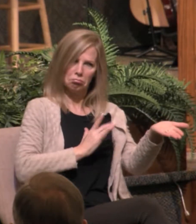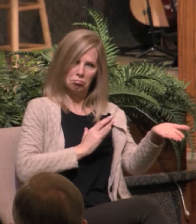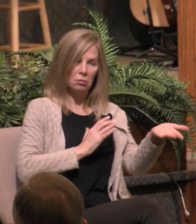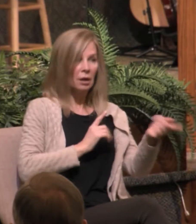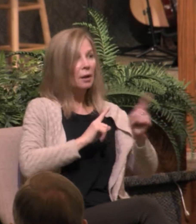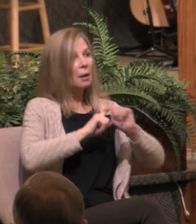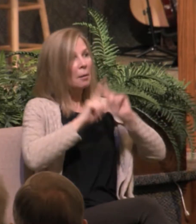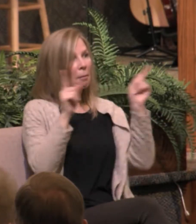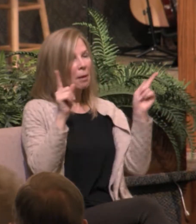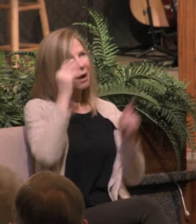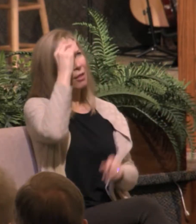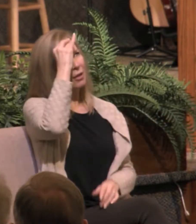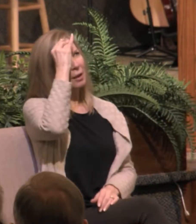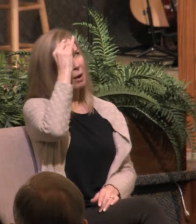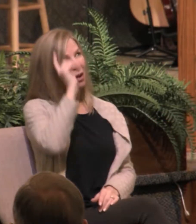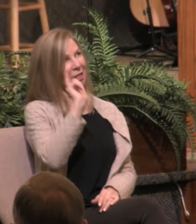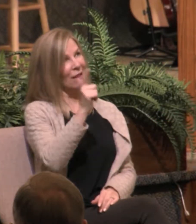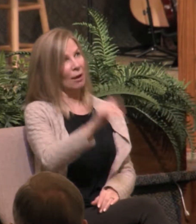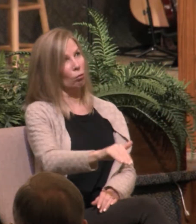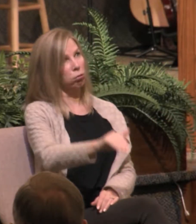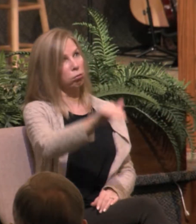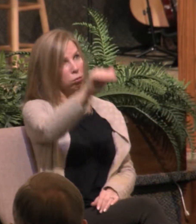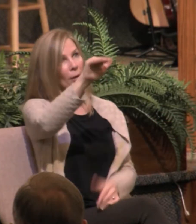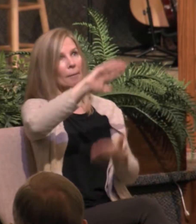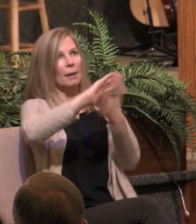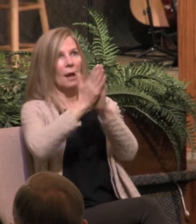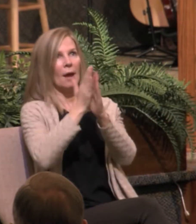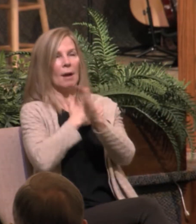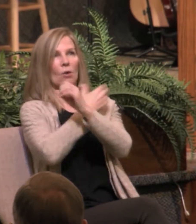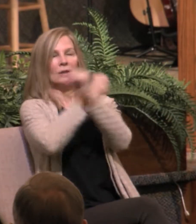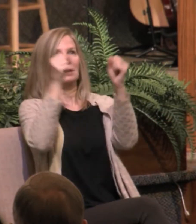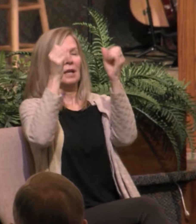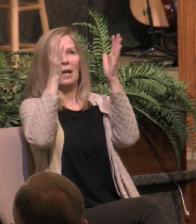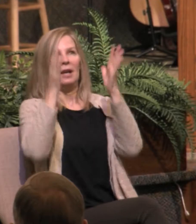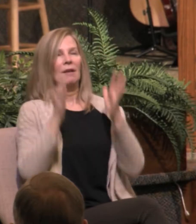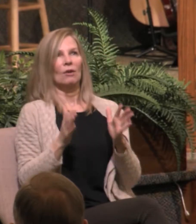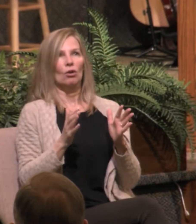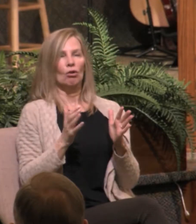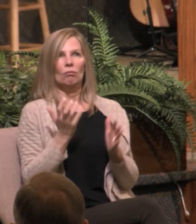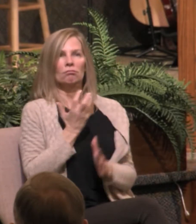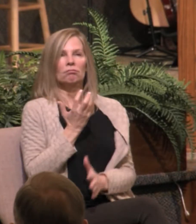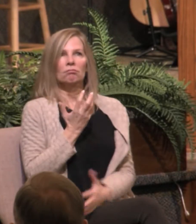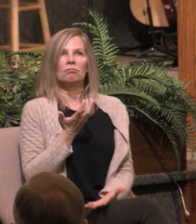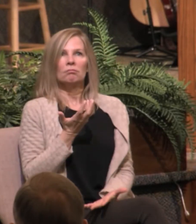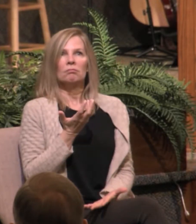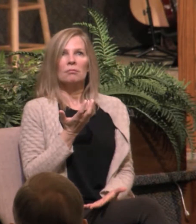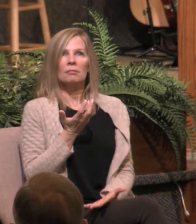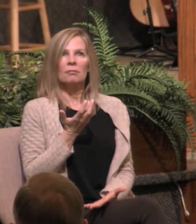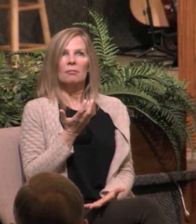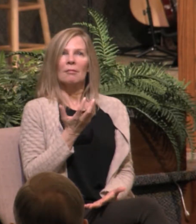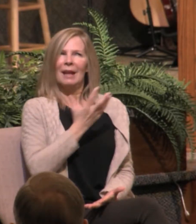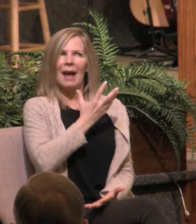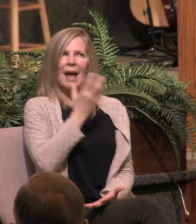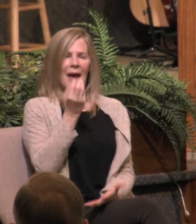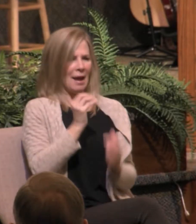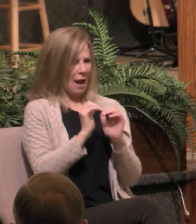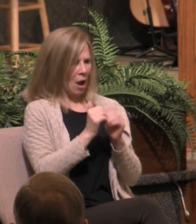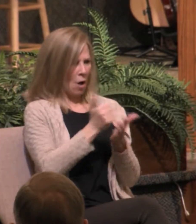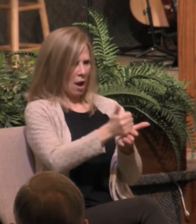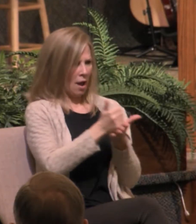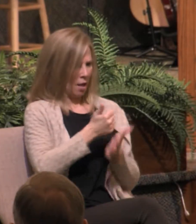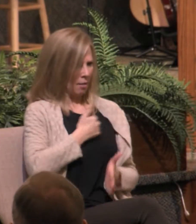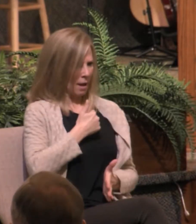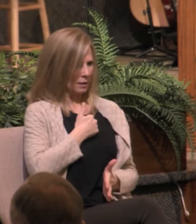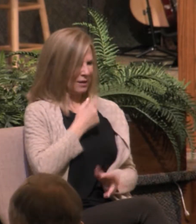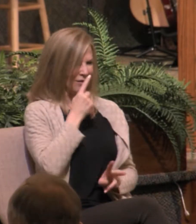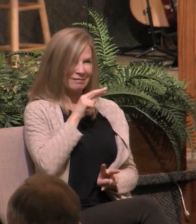but to think of our Savior and to practically put into place things in our lives that will help us to look